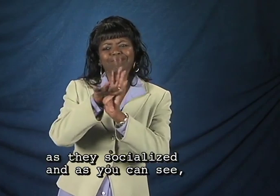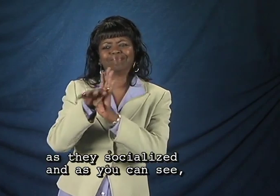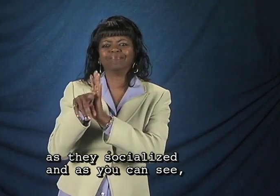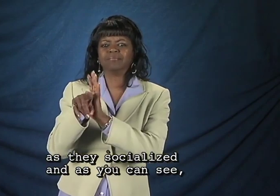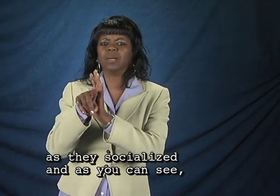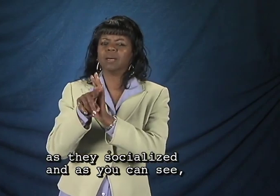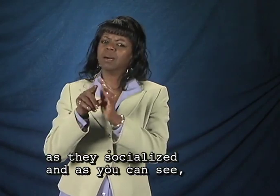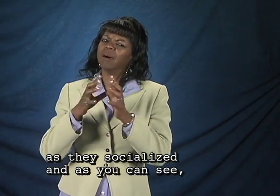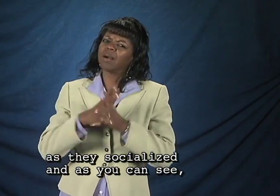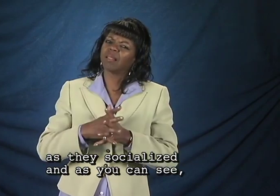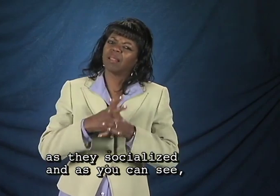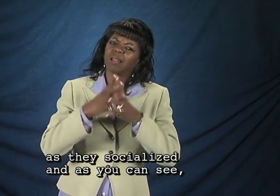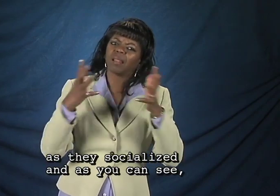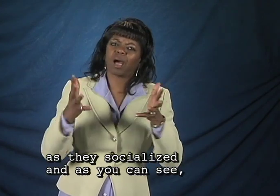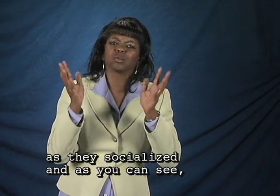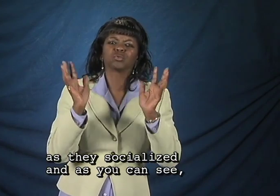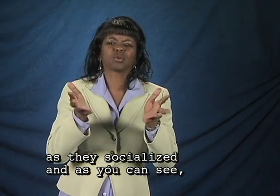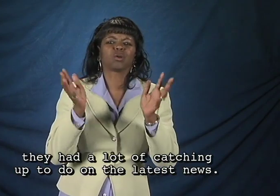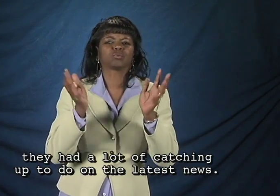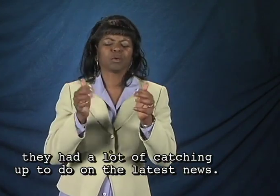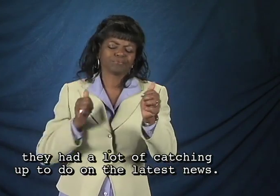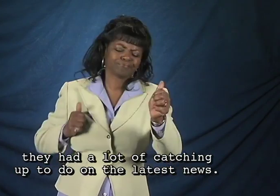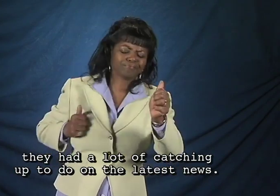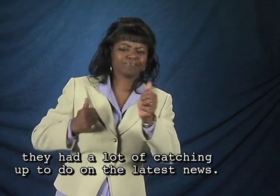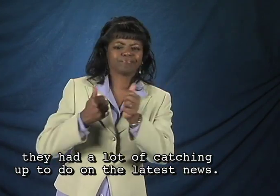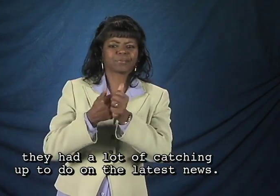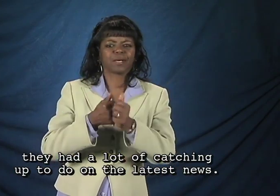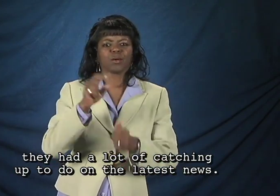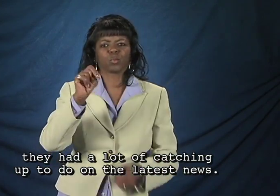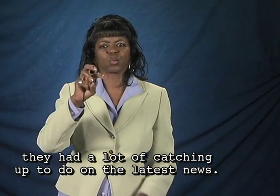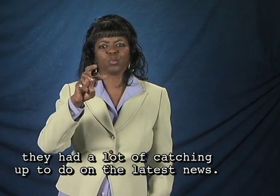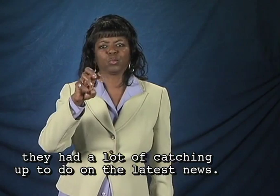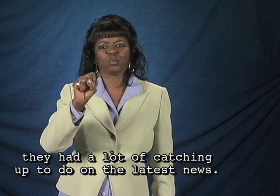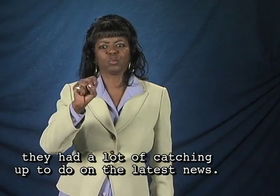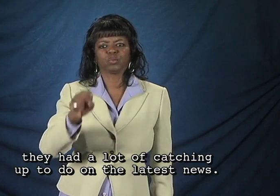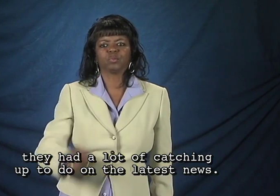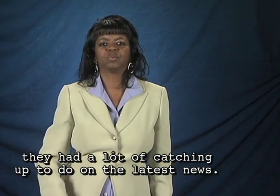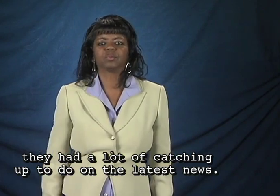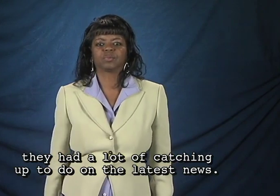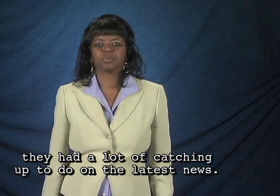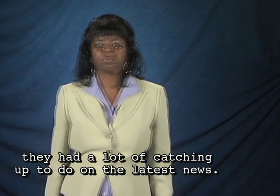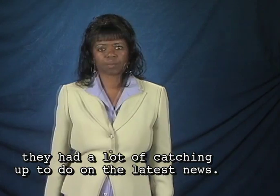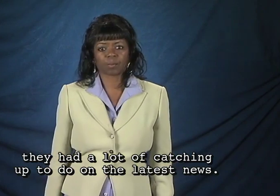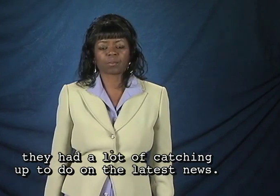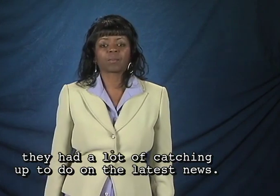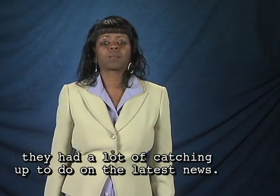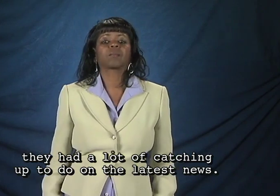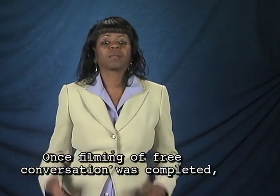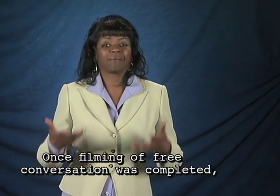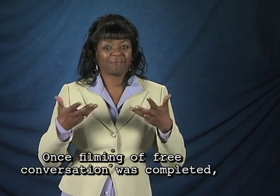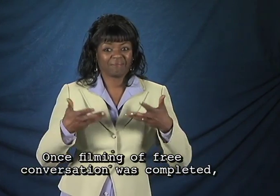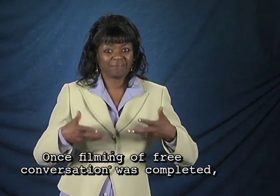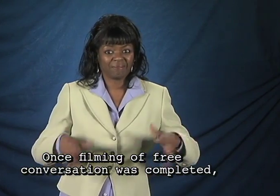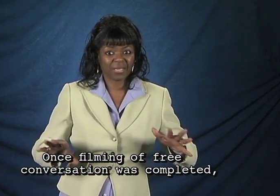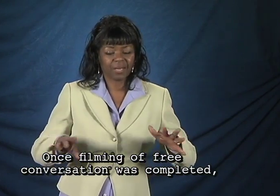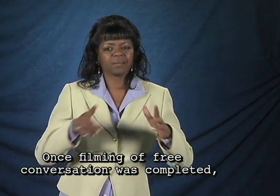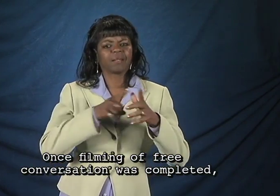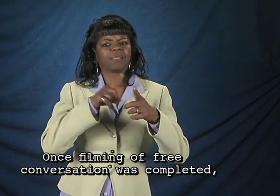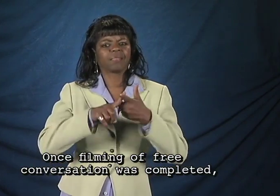they socialized. And, as you can see, they had a lot of catching up to do on the latest news. Once filming of free conversation